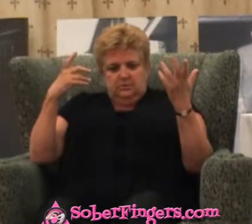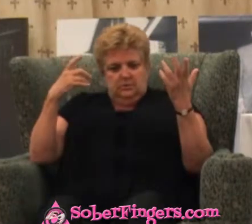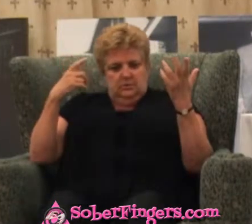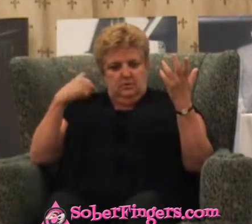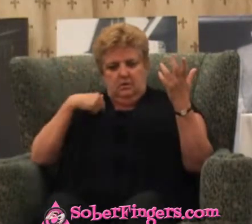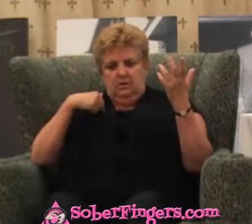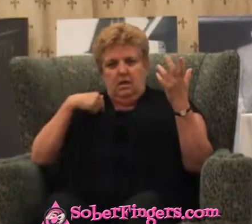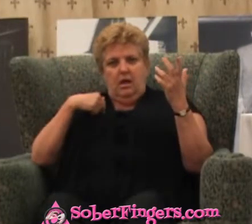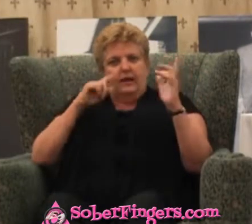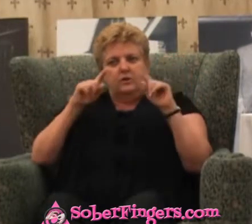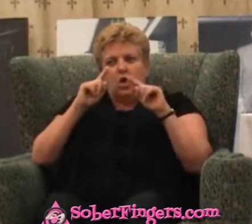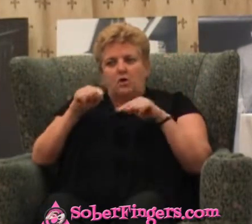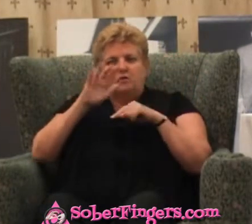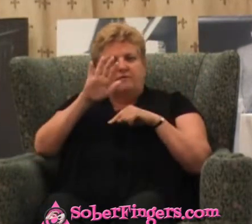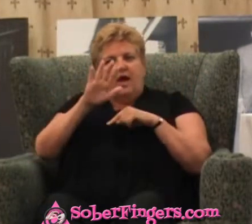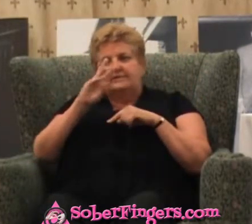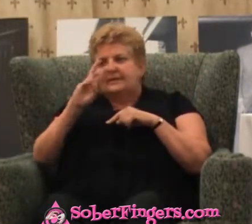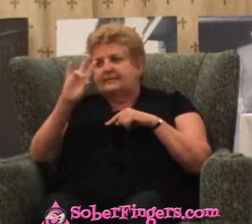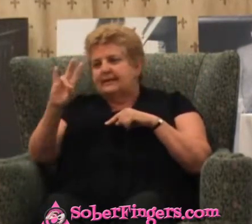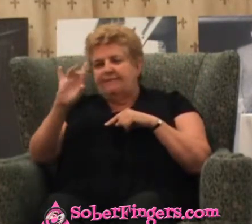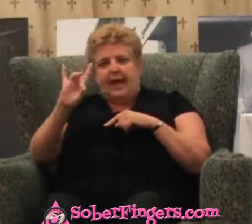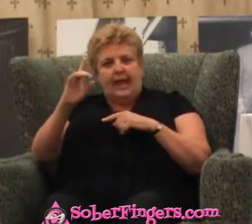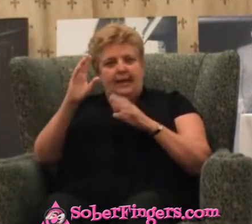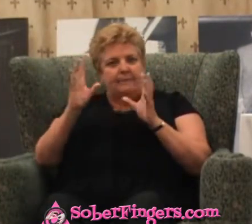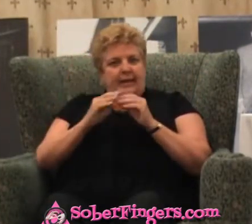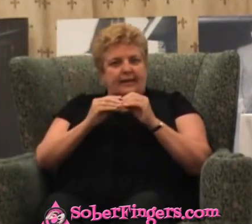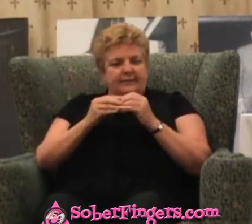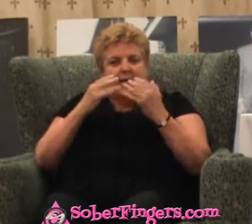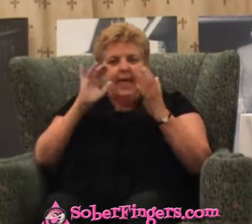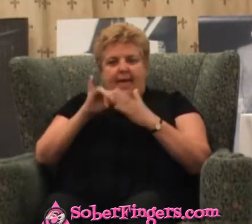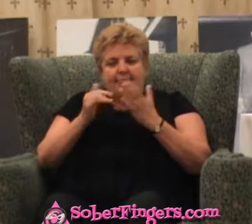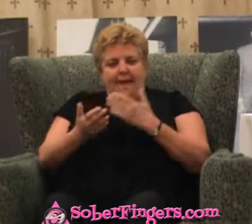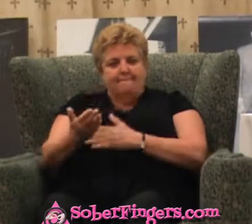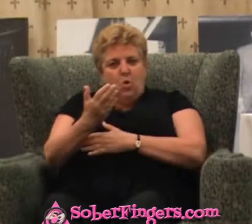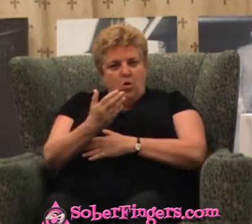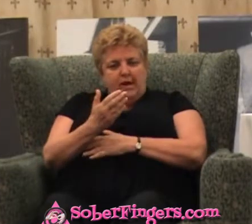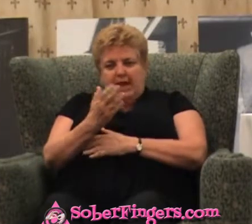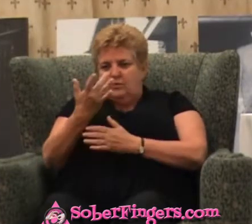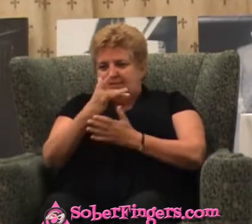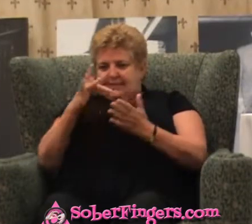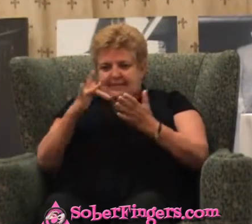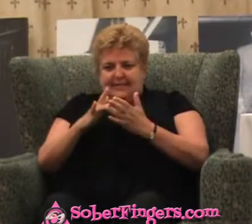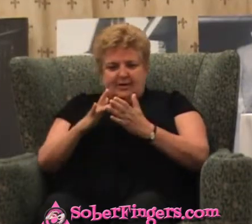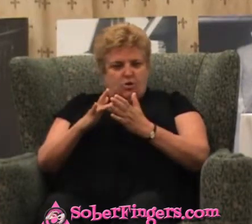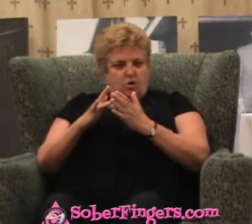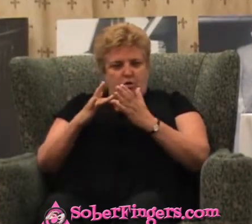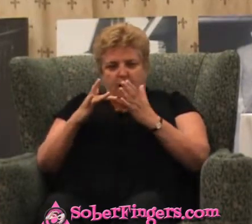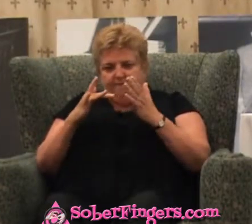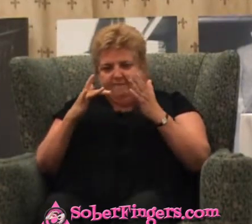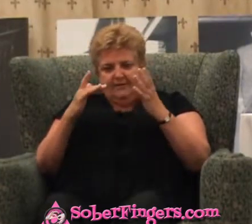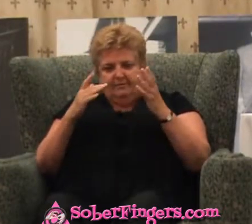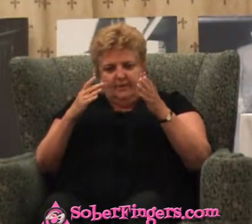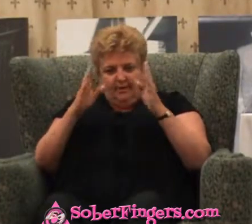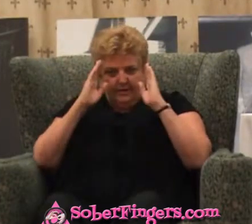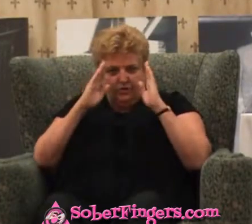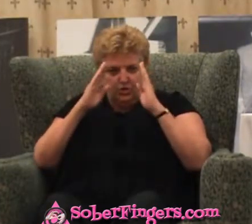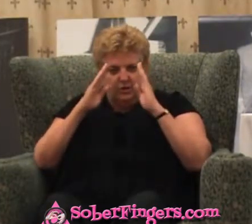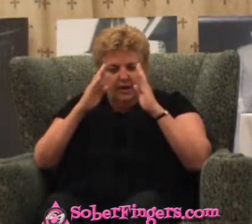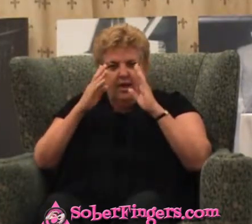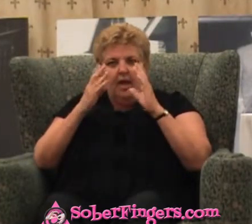AA meetings. I was the center of attention that morning. I was being of service. They took me back to the airport, and the pain